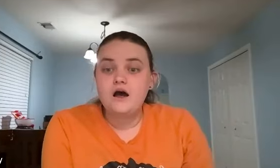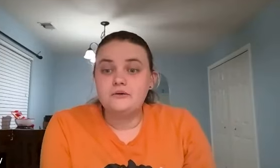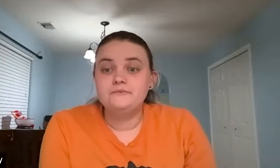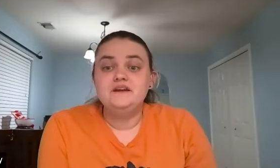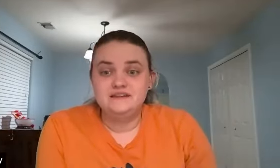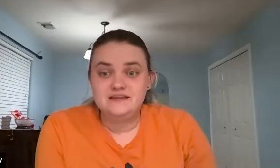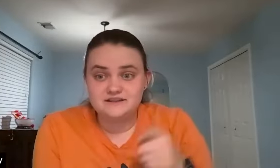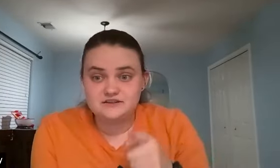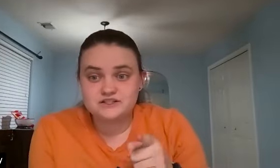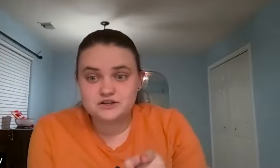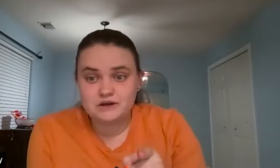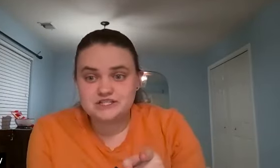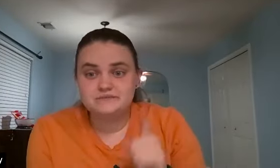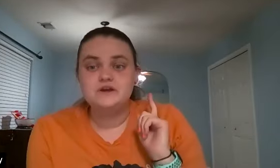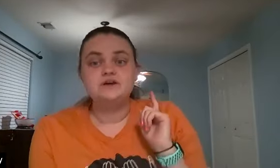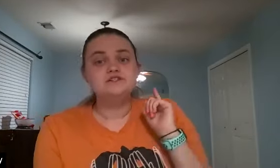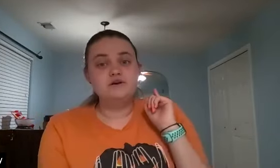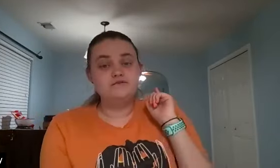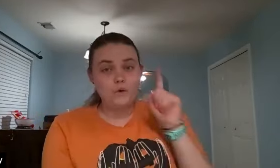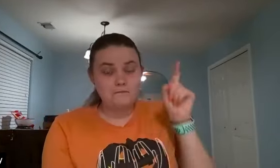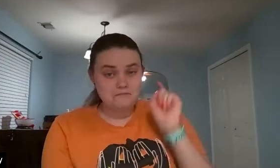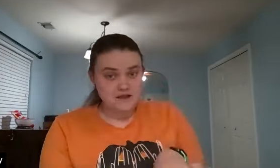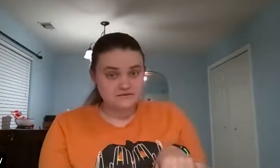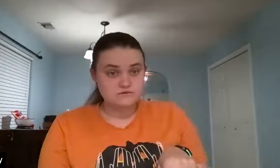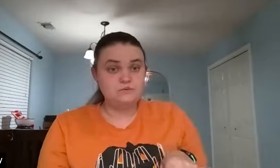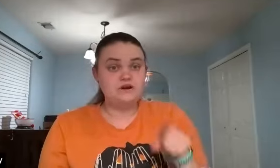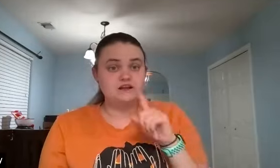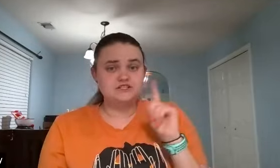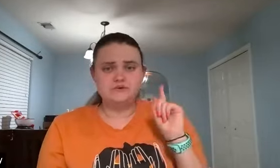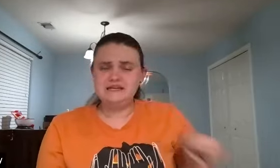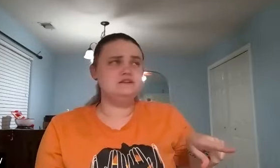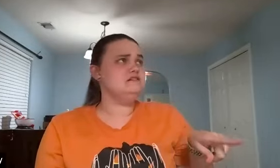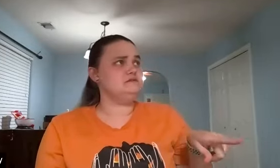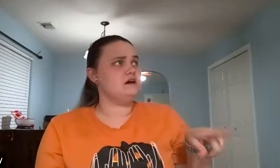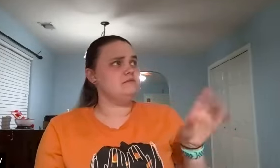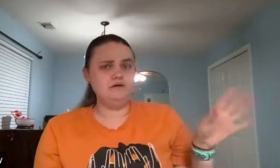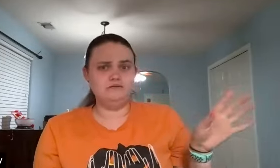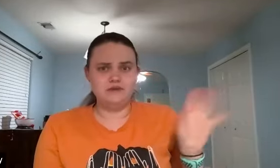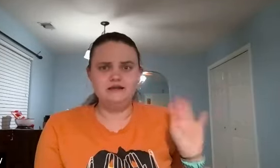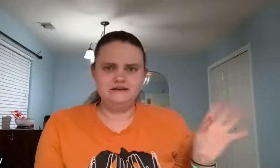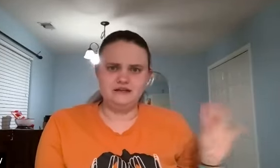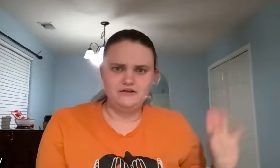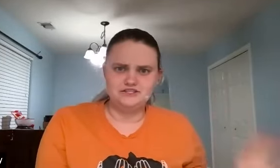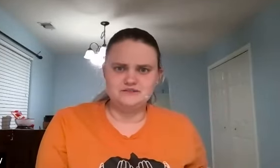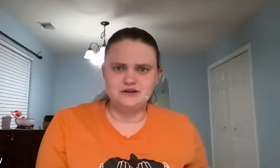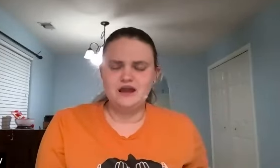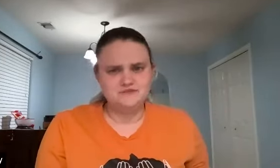Oh, yeah, so that's a good question. So for months, when we didn't do this with time. Oh, I need to acknowledge this better. I'm